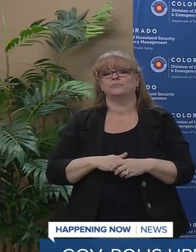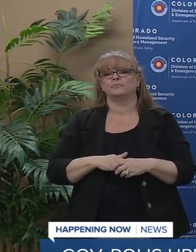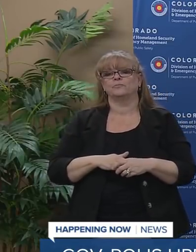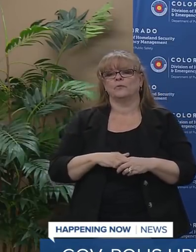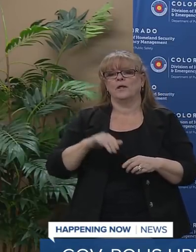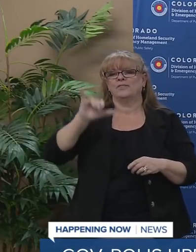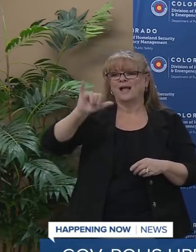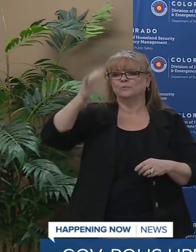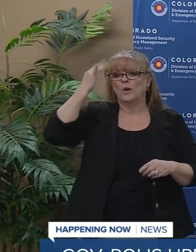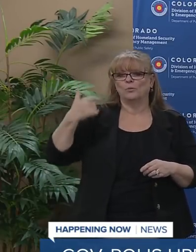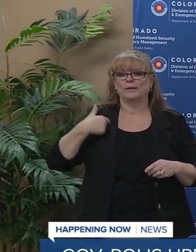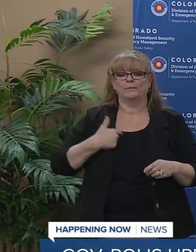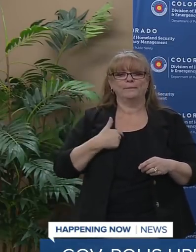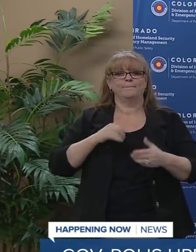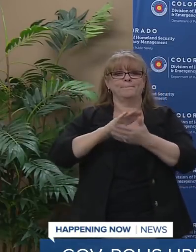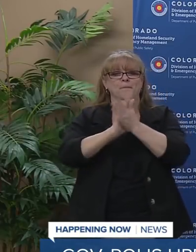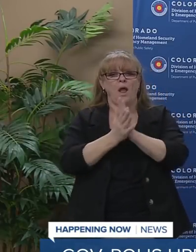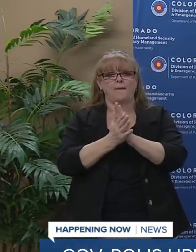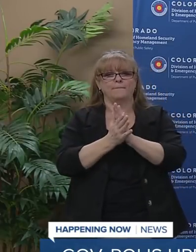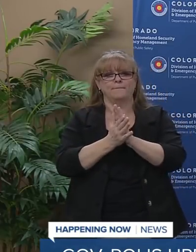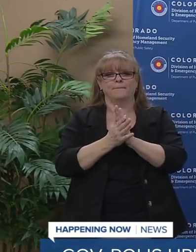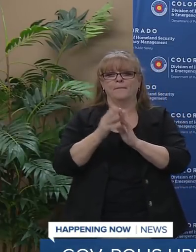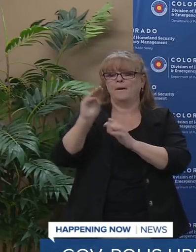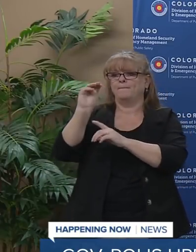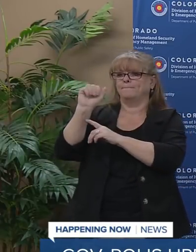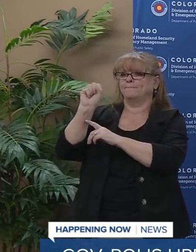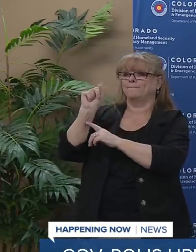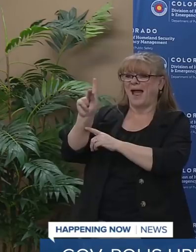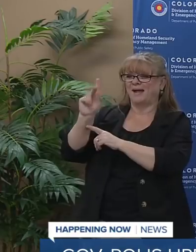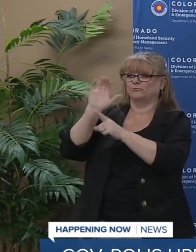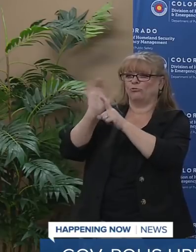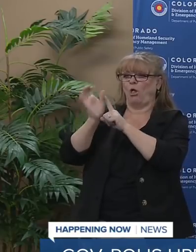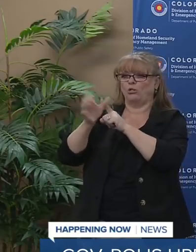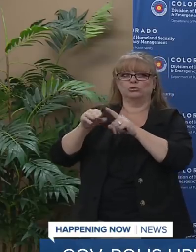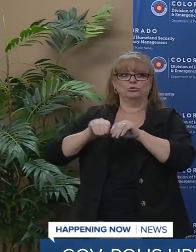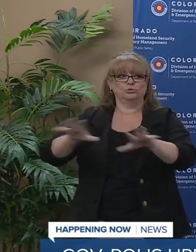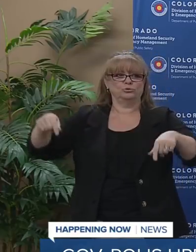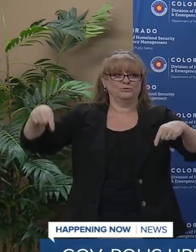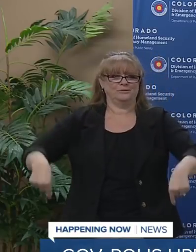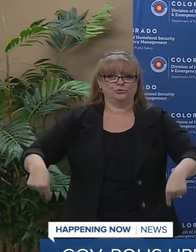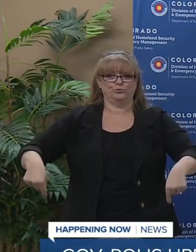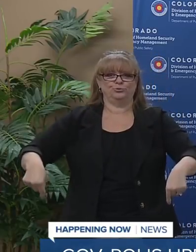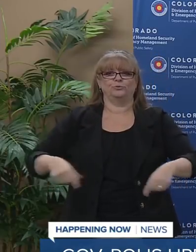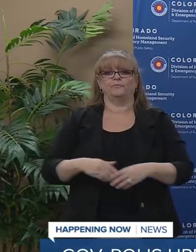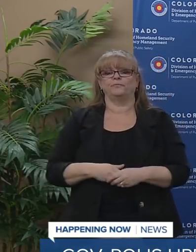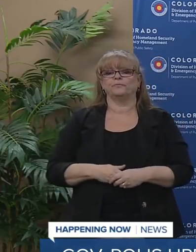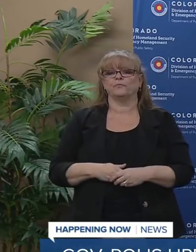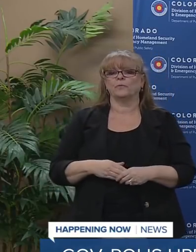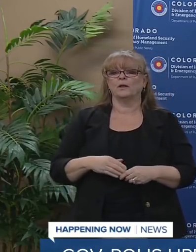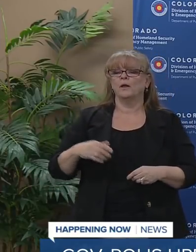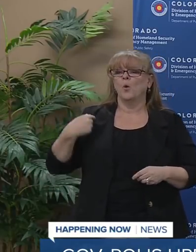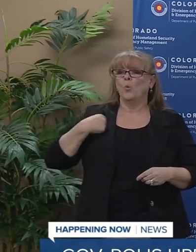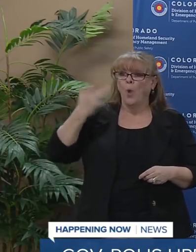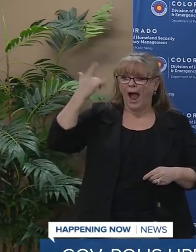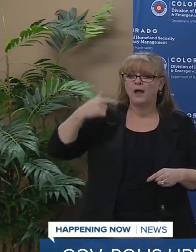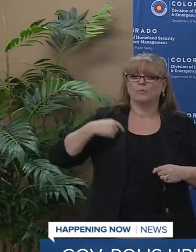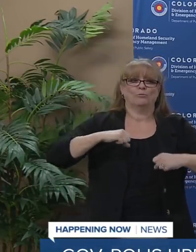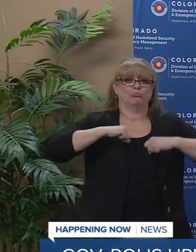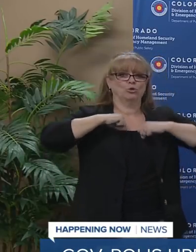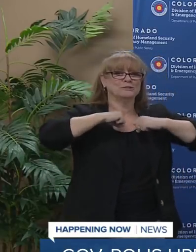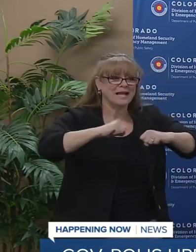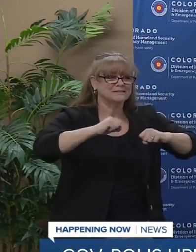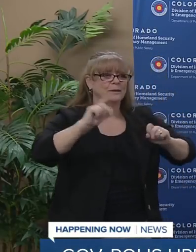mask culture to reduce the spread of the virus, particularly for those who might be exposing grocery stores and others. We continue to push them